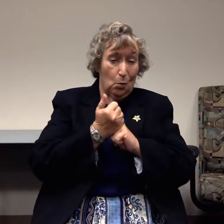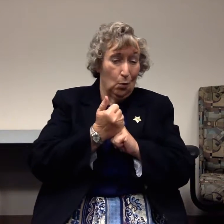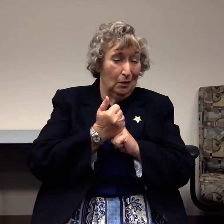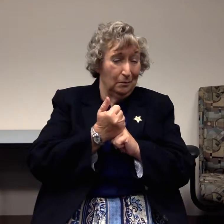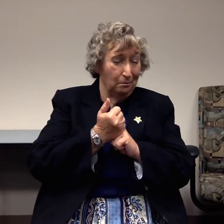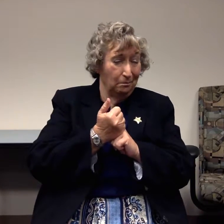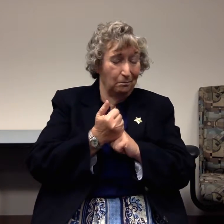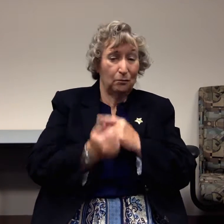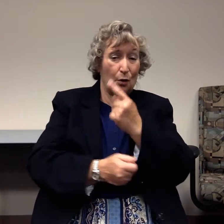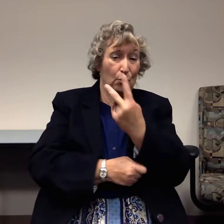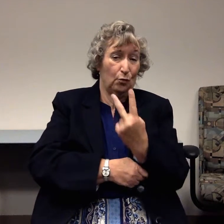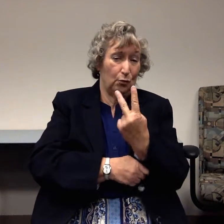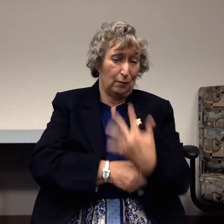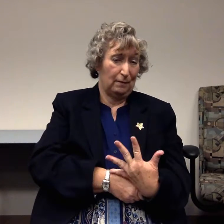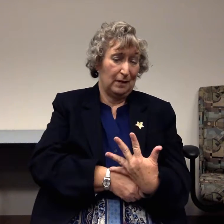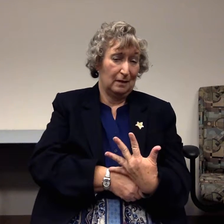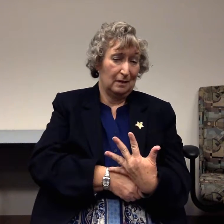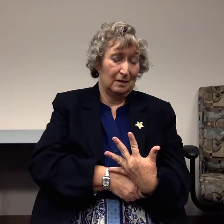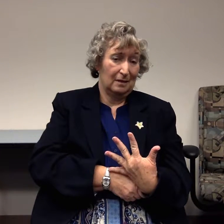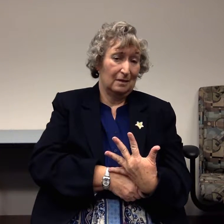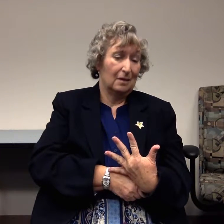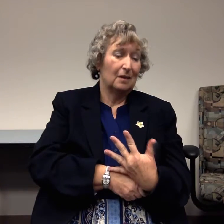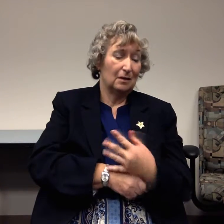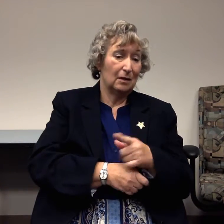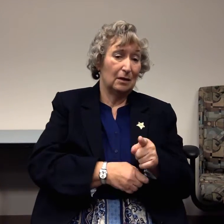your battles for you, give you money if you need it.